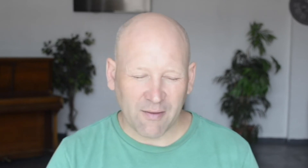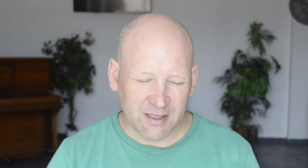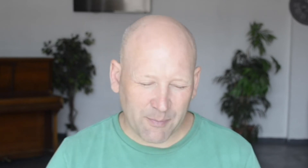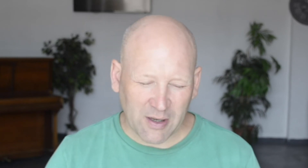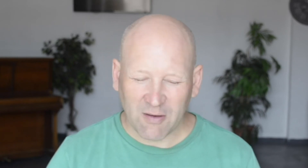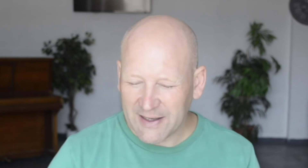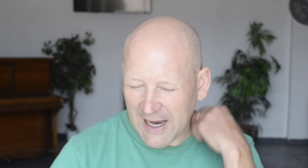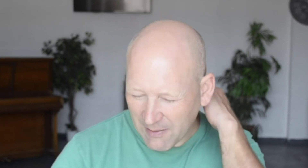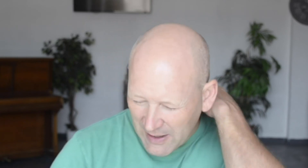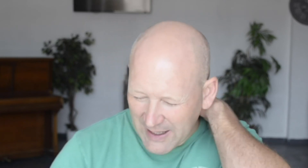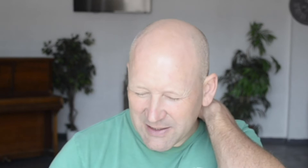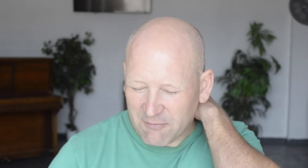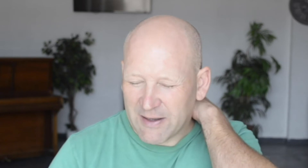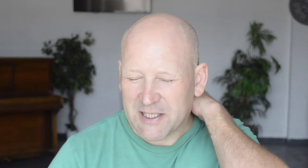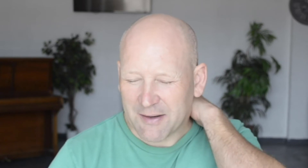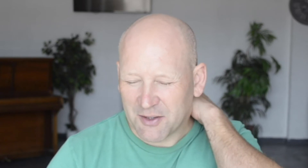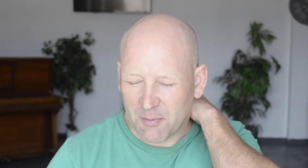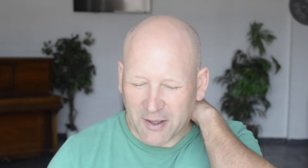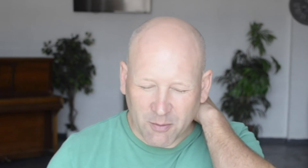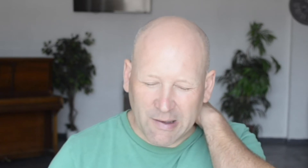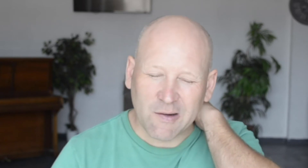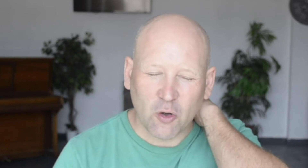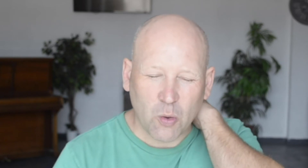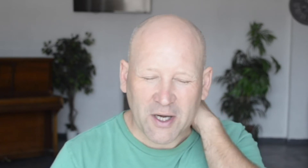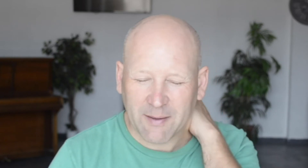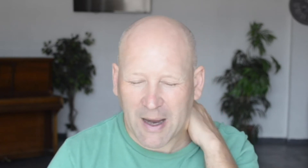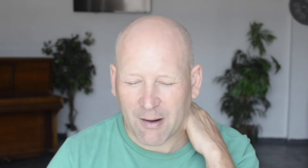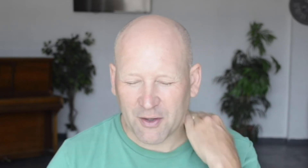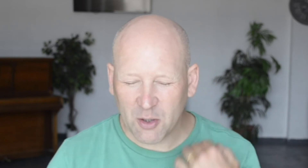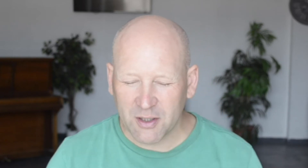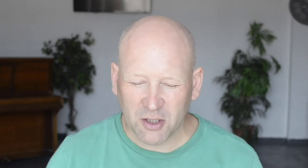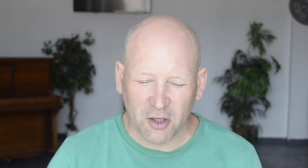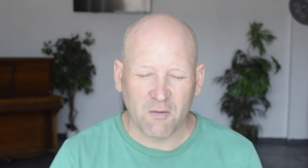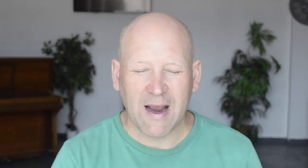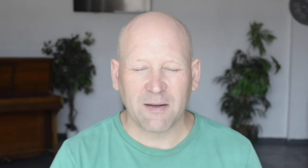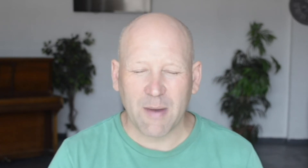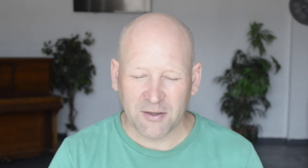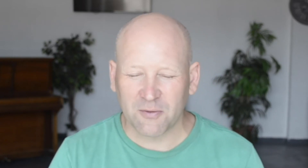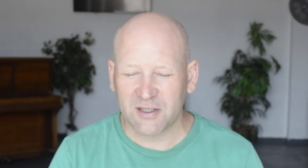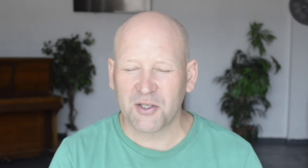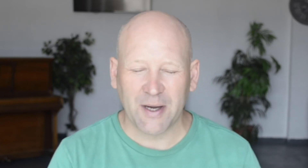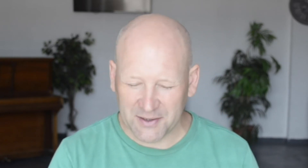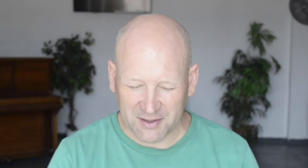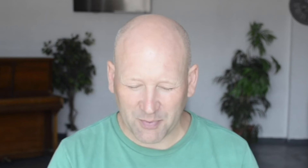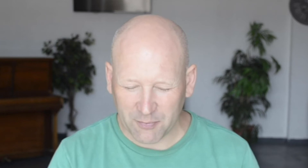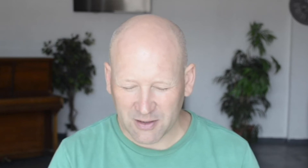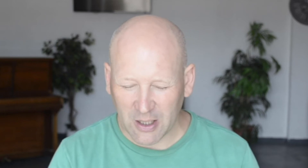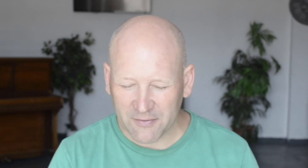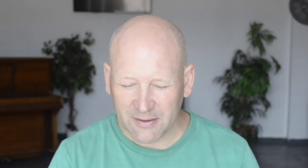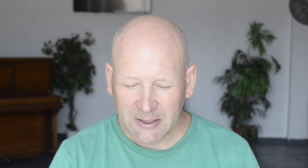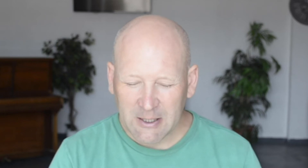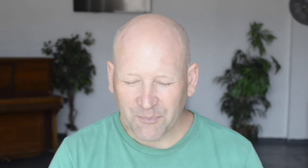this virus. I pray right now as they reach out to you by your miracle working power that you would turn around medical situations in